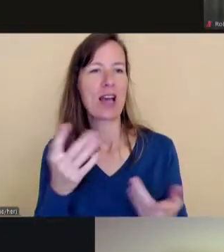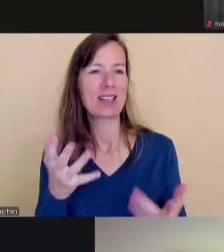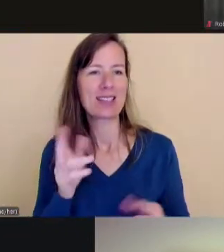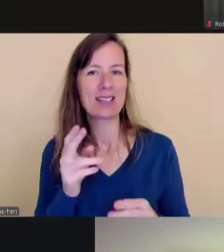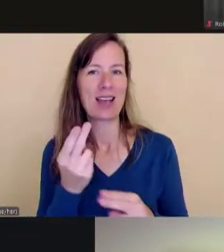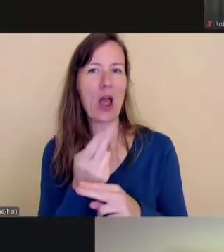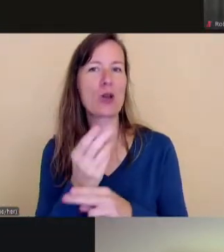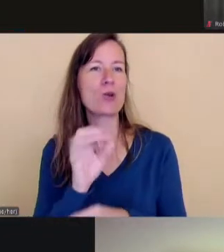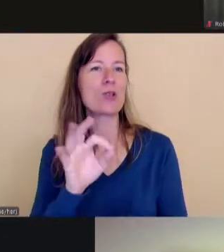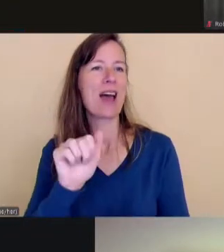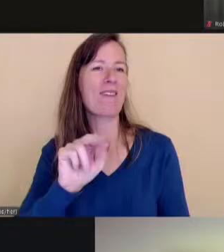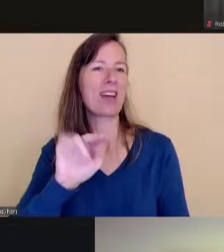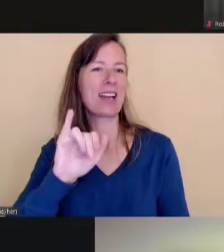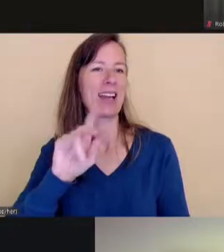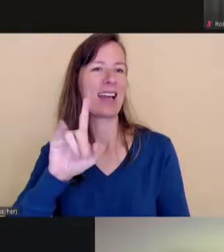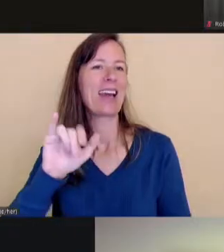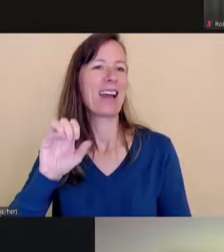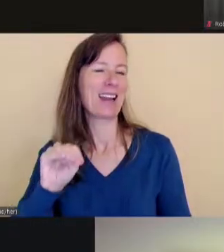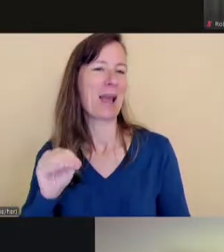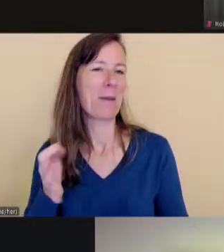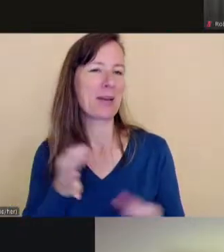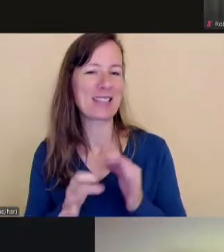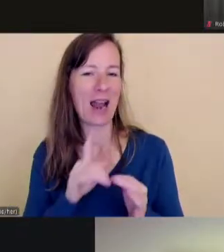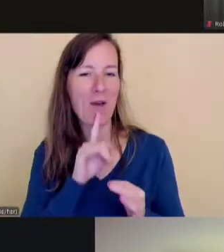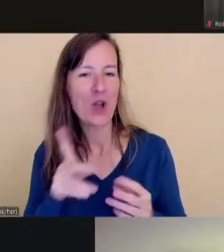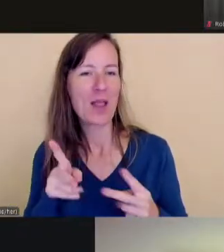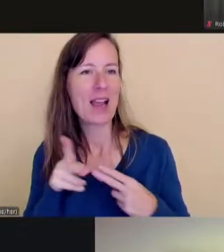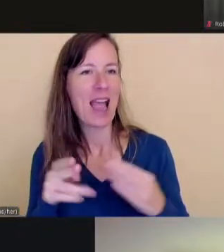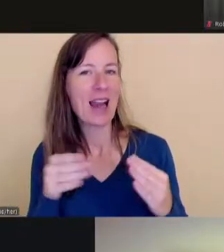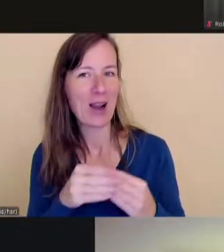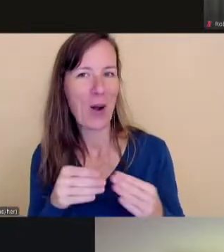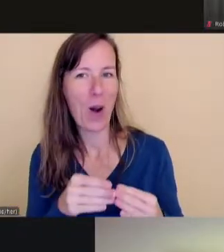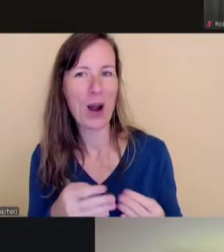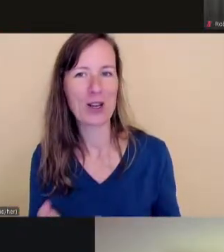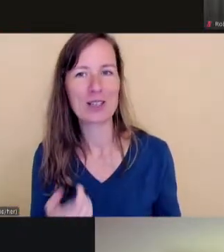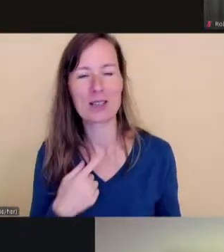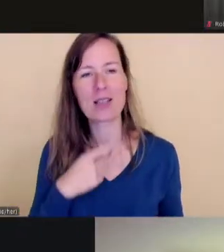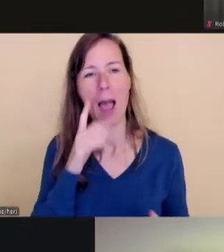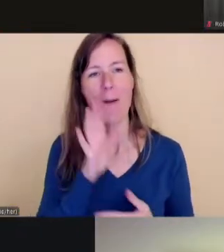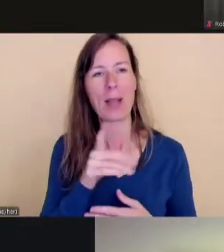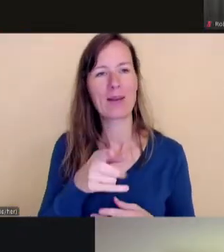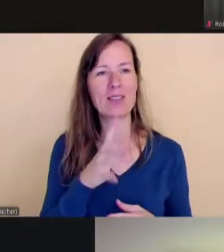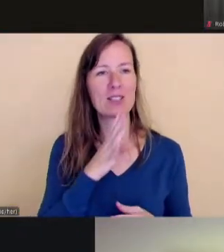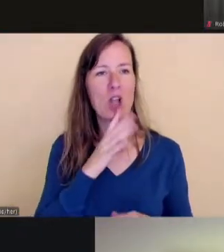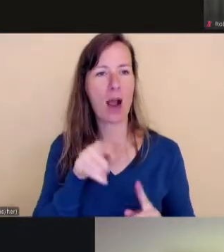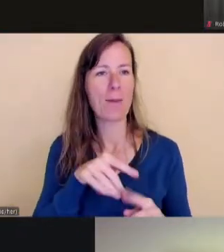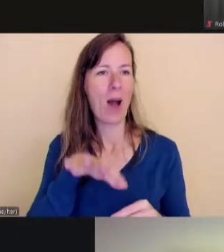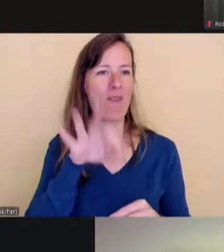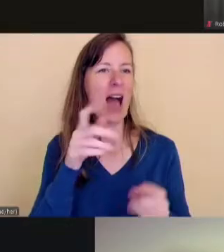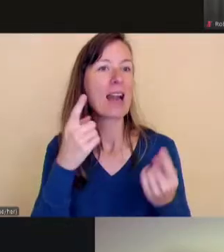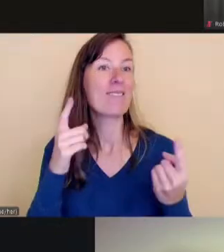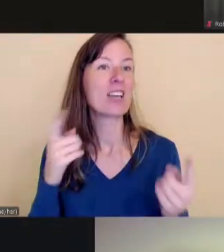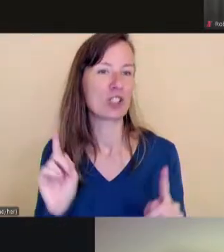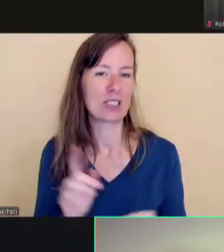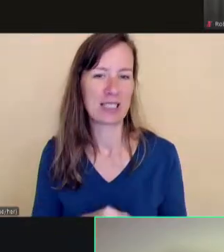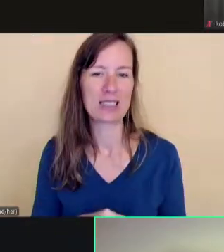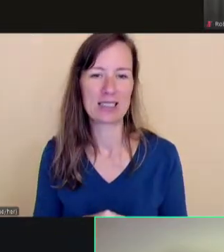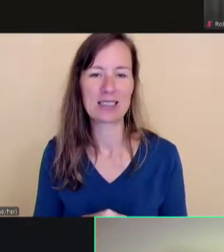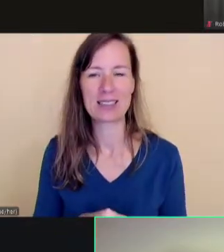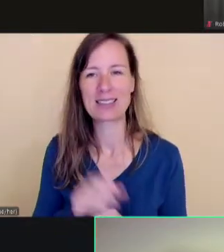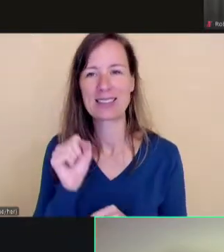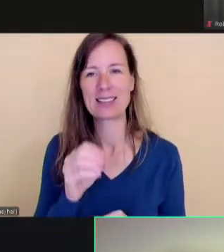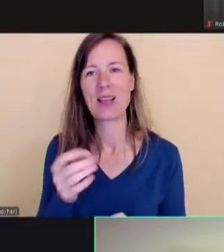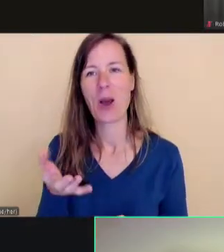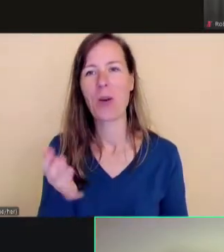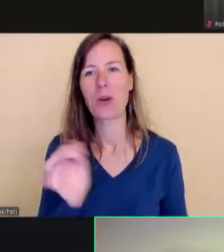rather than actually cutting corners. I do believe that he was just talking about finding efficiencies. Correct. But